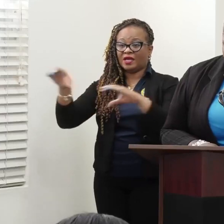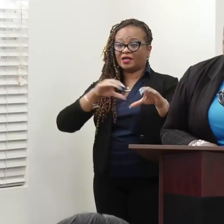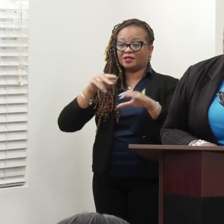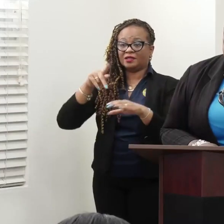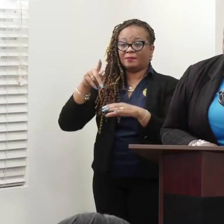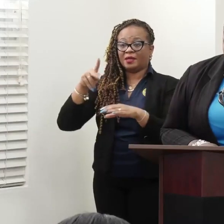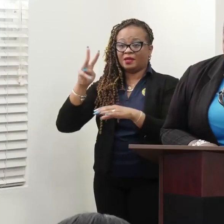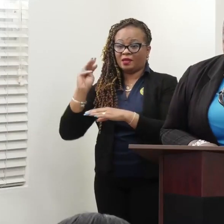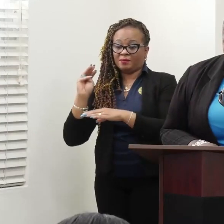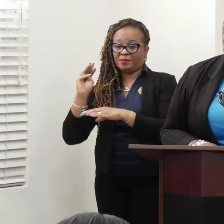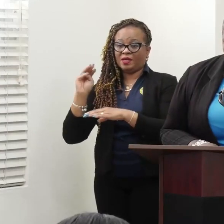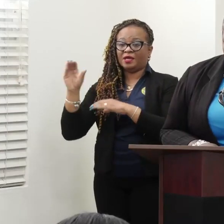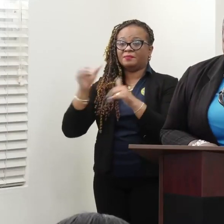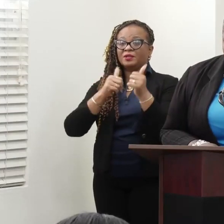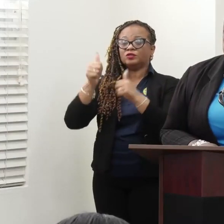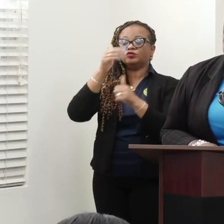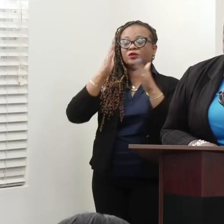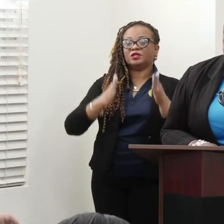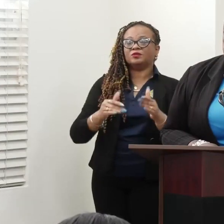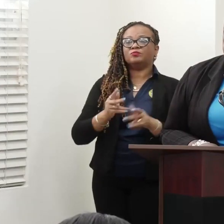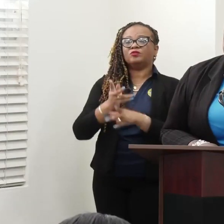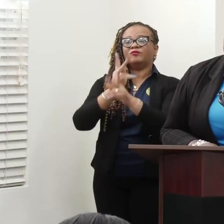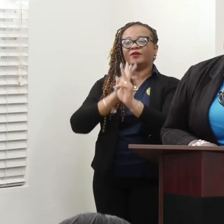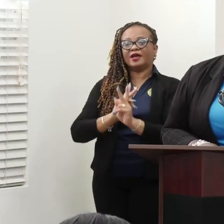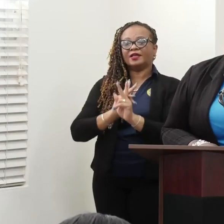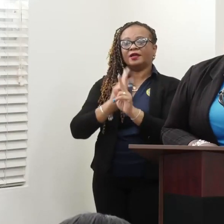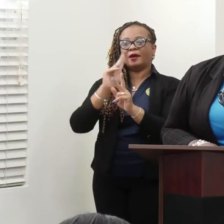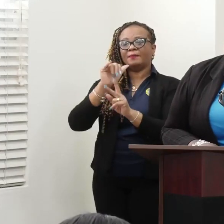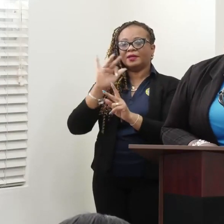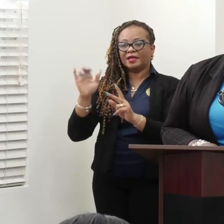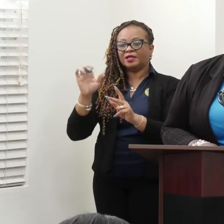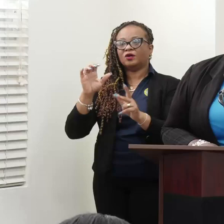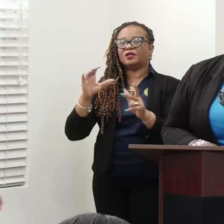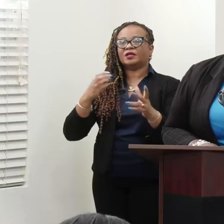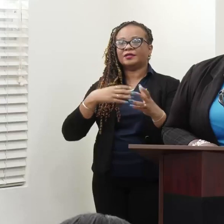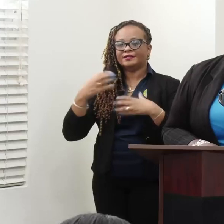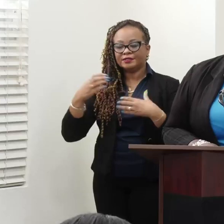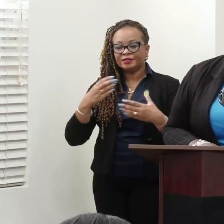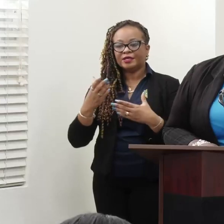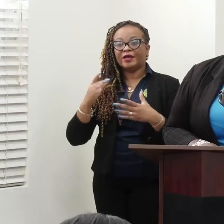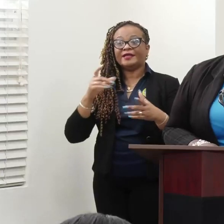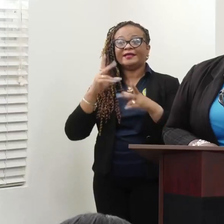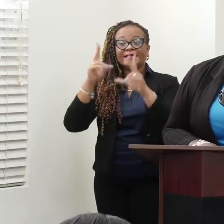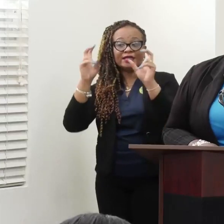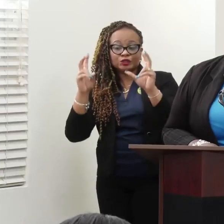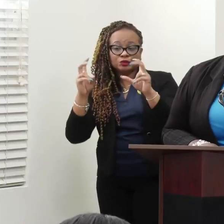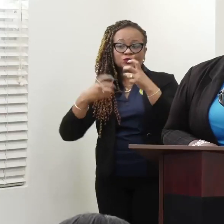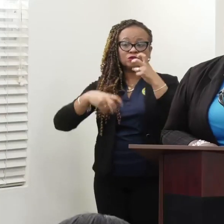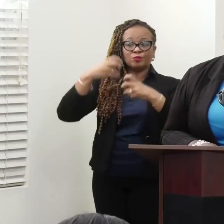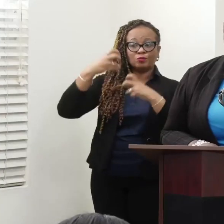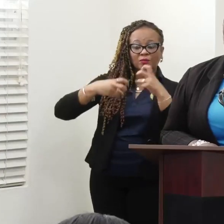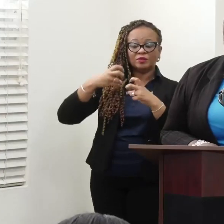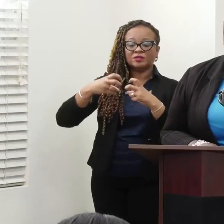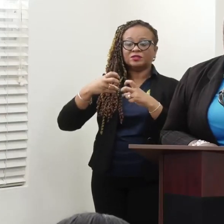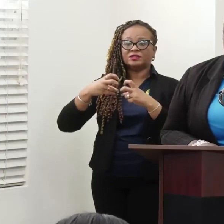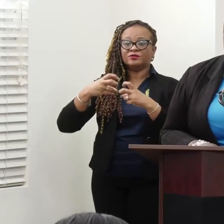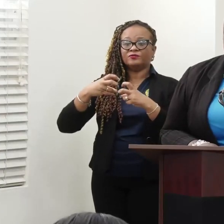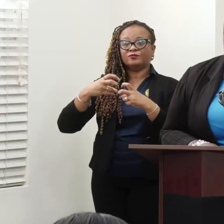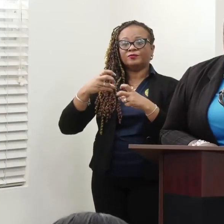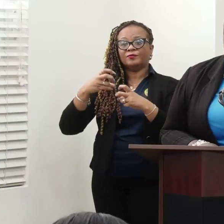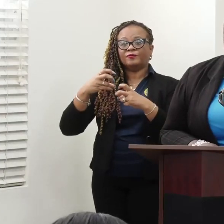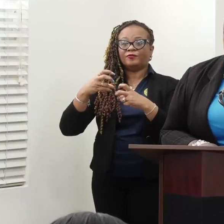PM, administrators provided updates on conditions and any issues that they were addressing via their